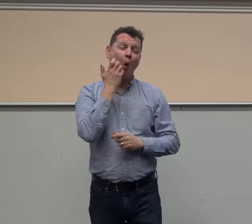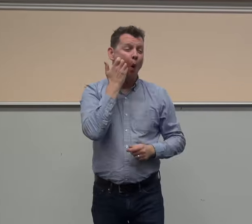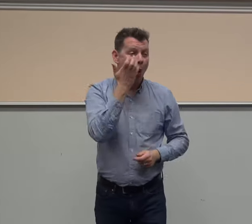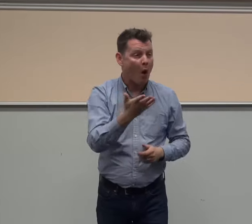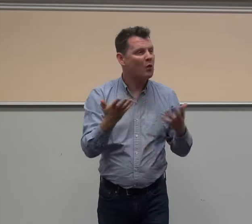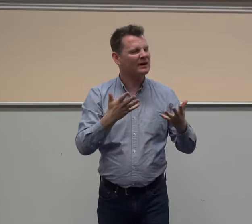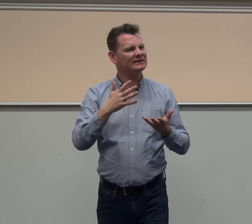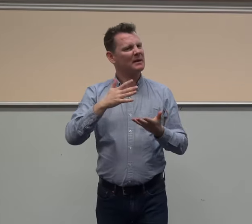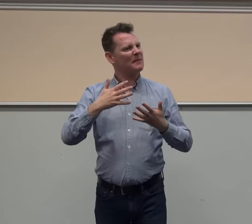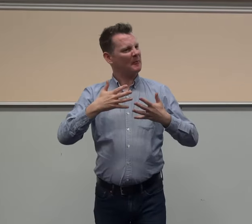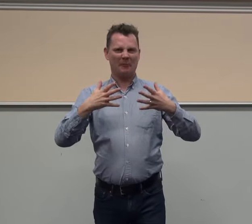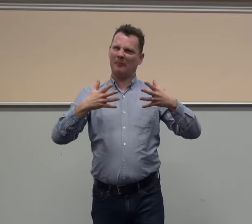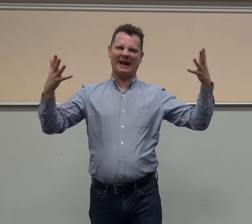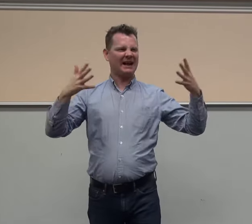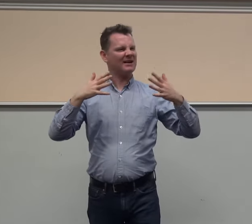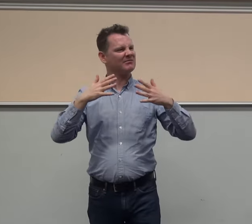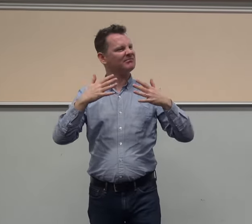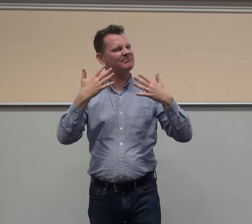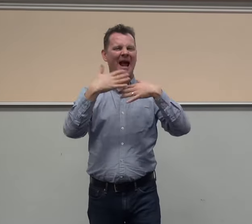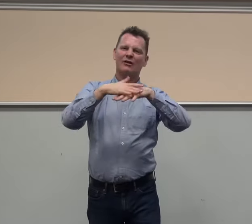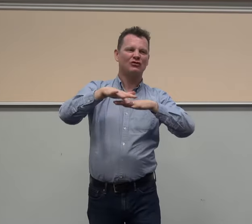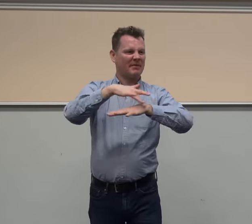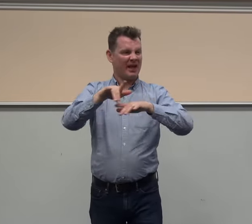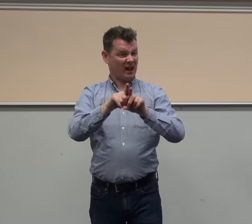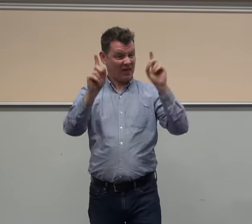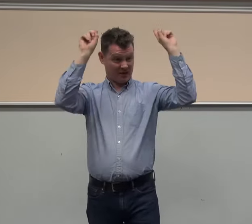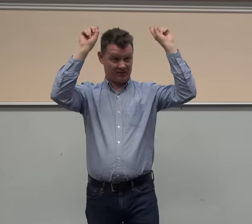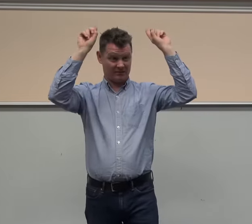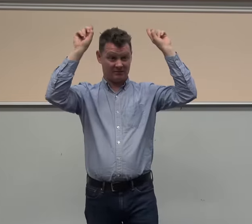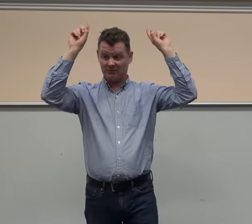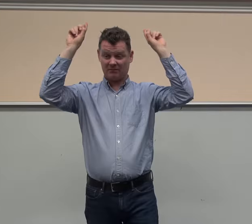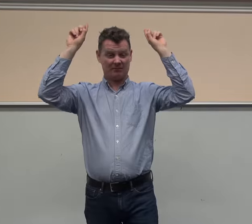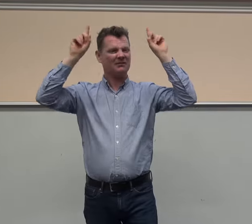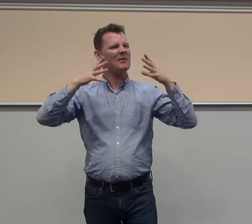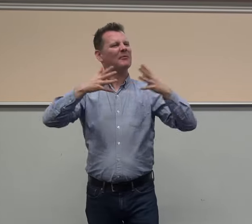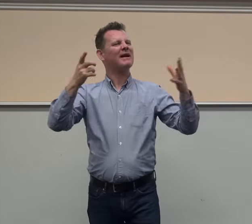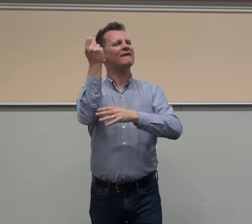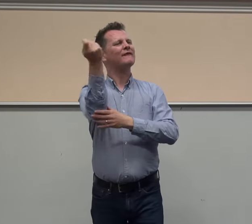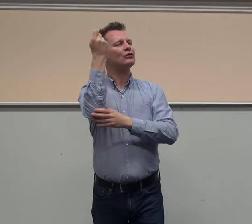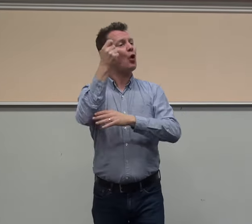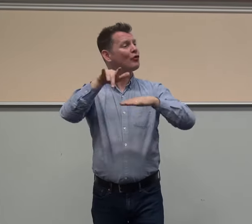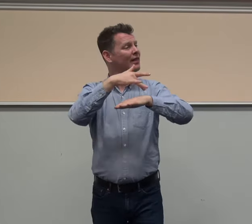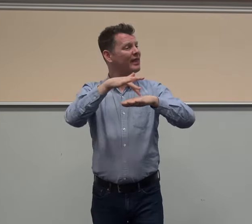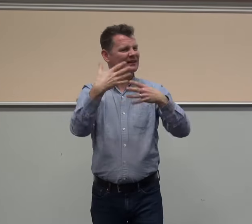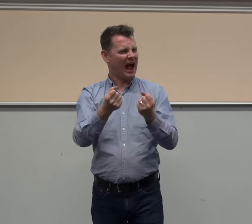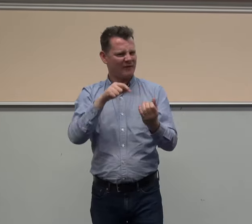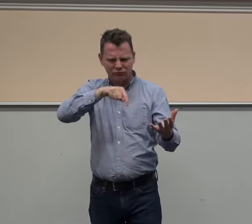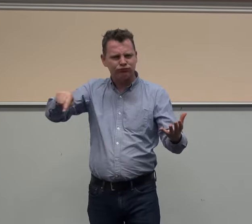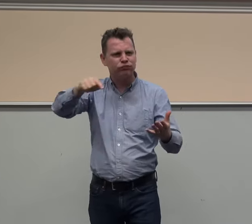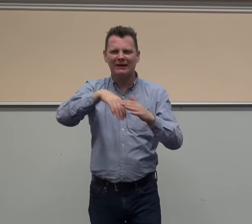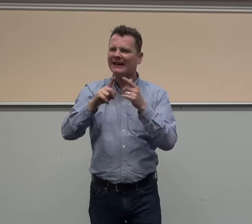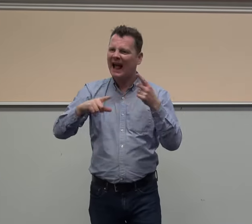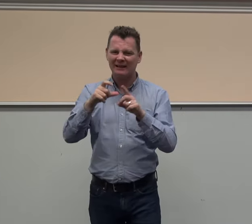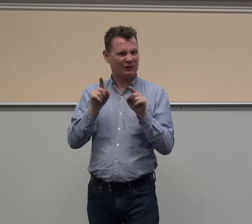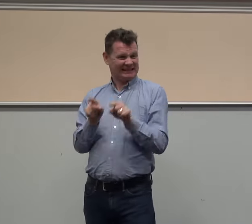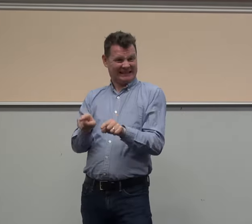in a mainstream public theatre building, this kind of theatre, all the big Victorian theatres in Edinburgh, those kinds of theatres where they typically